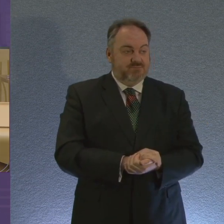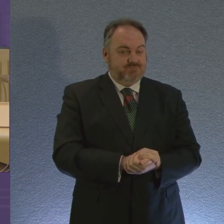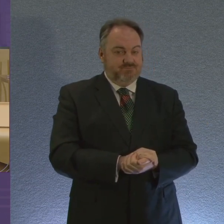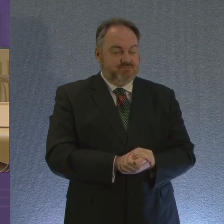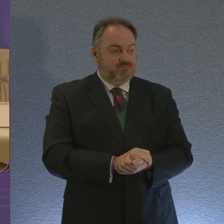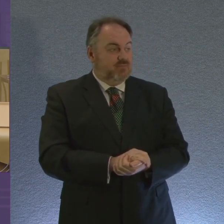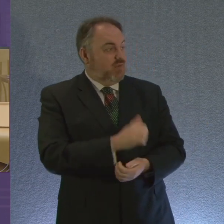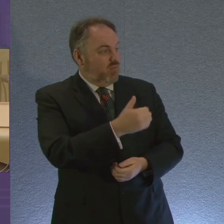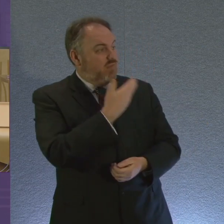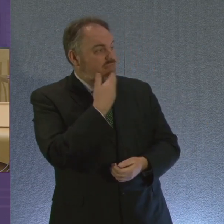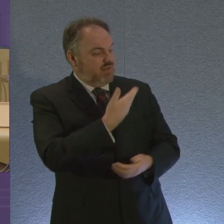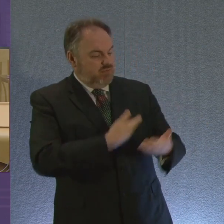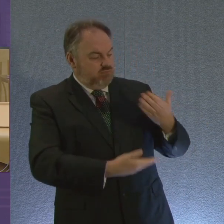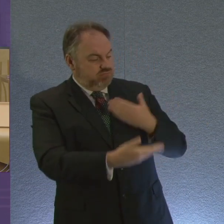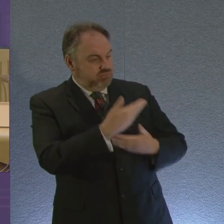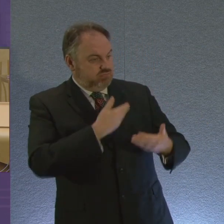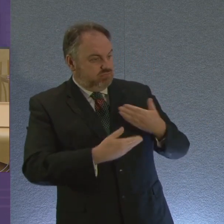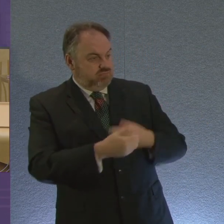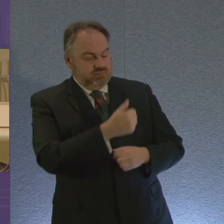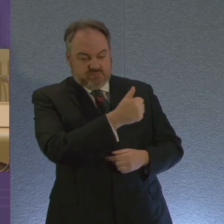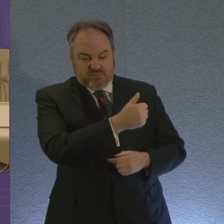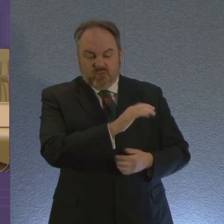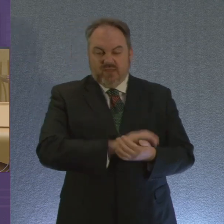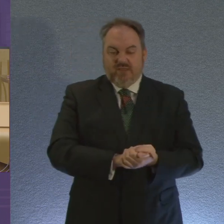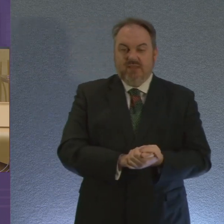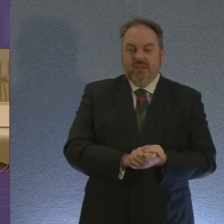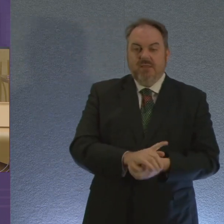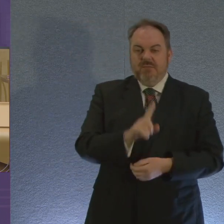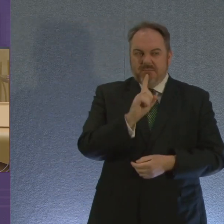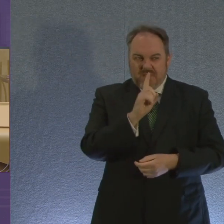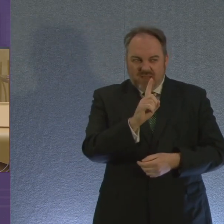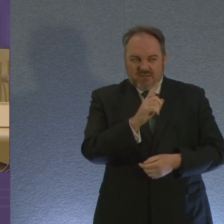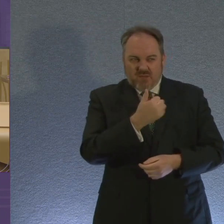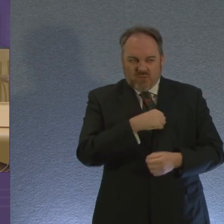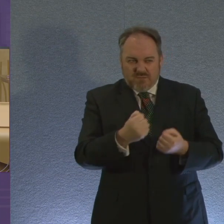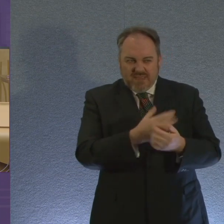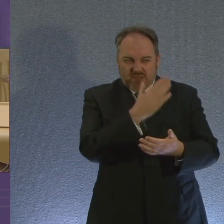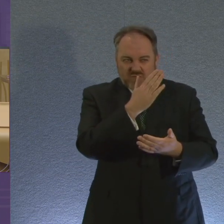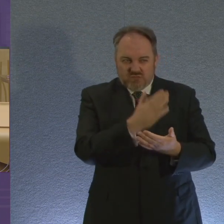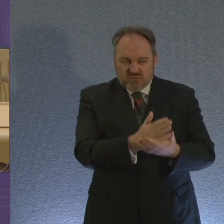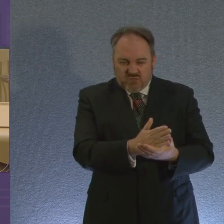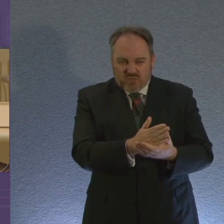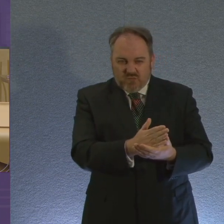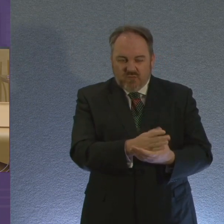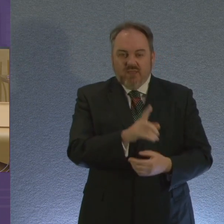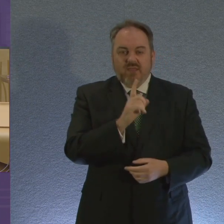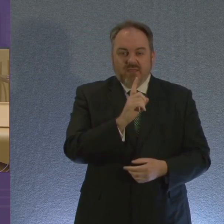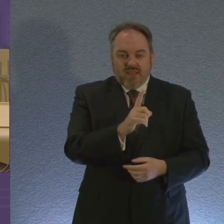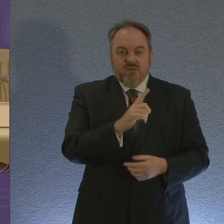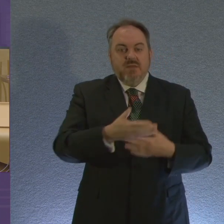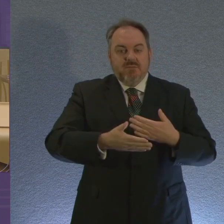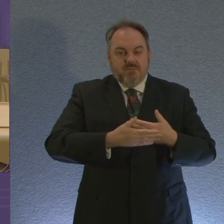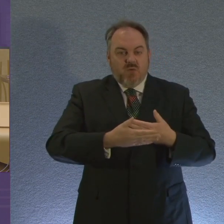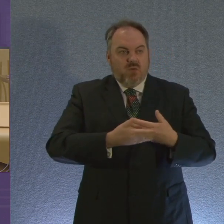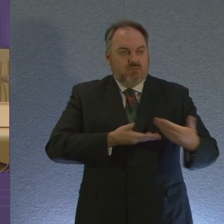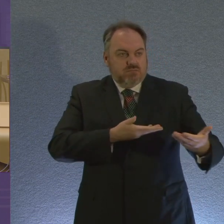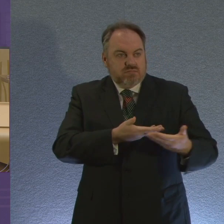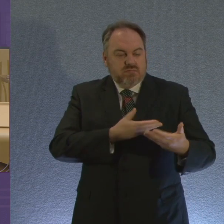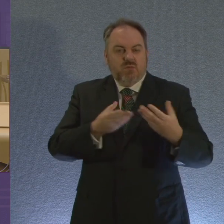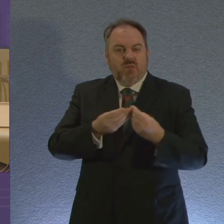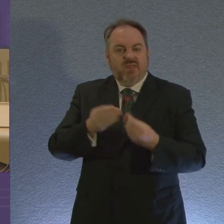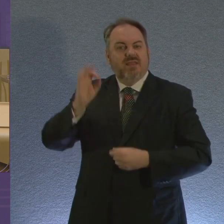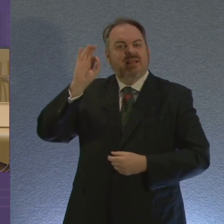that clarification, that intervention. But certainly, can the Minister just assure me as well that further discussion will be taking place with local authorities